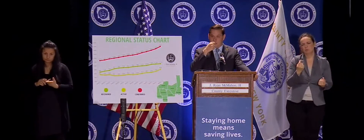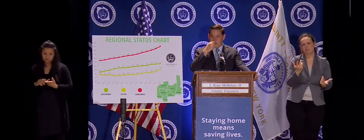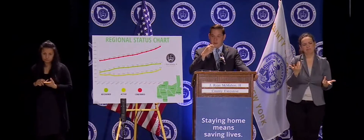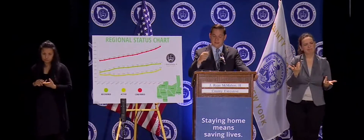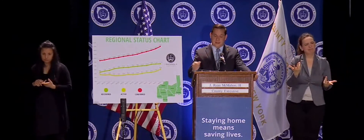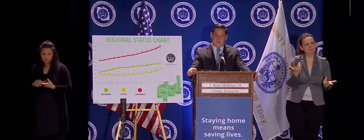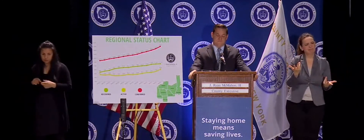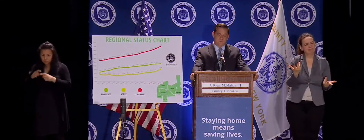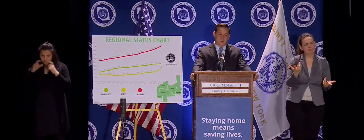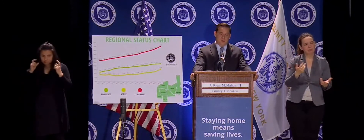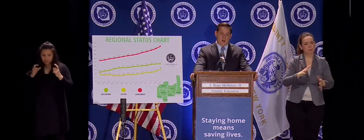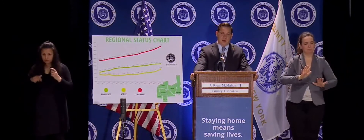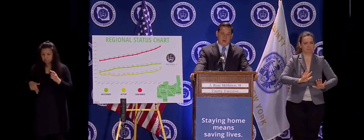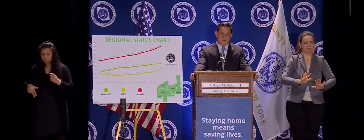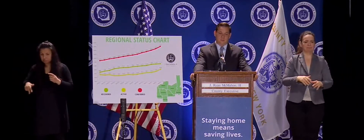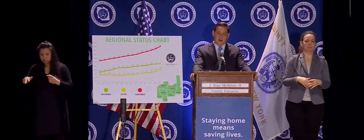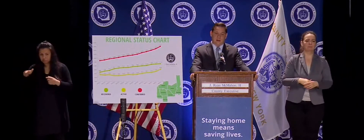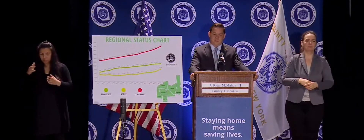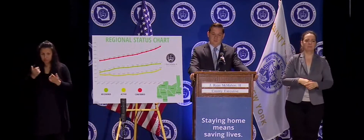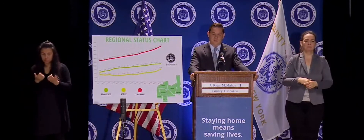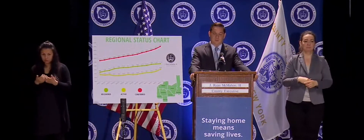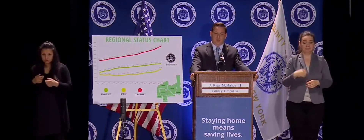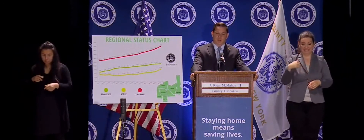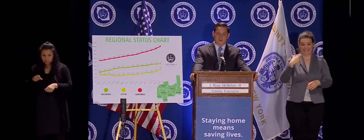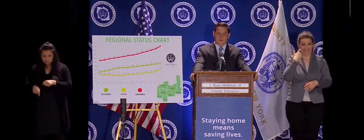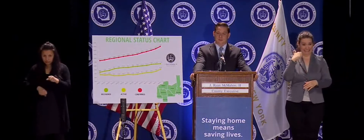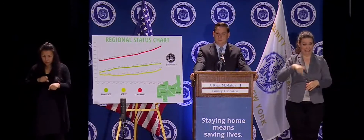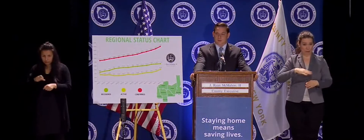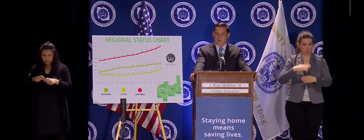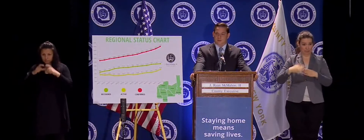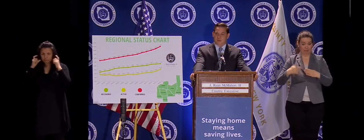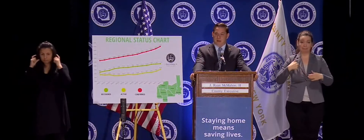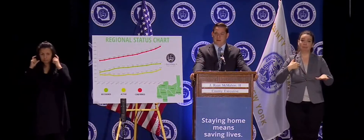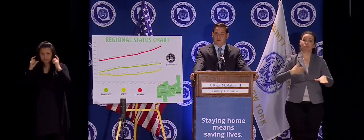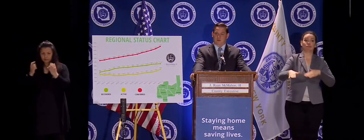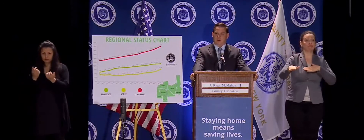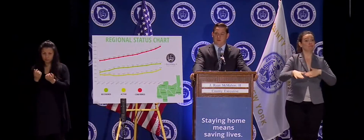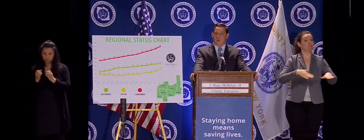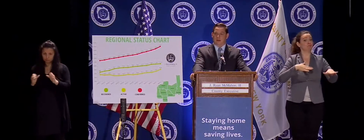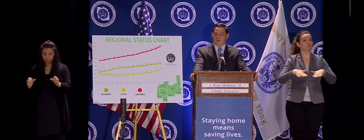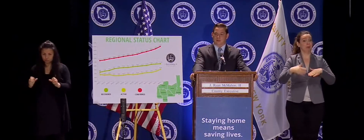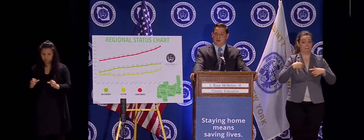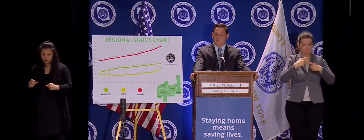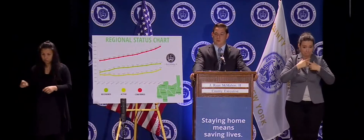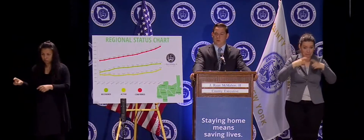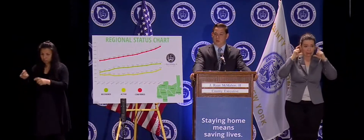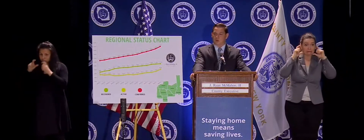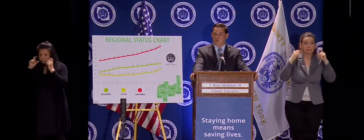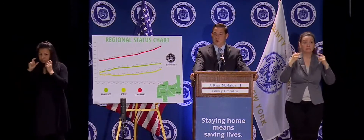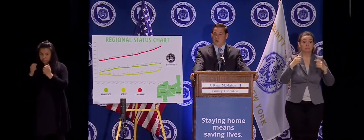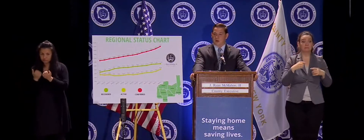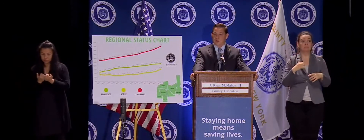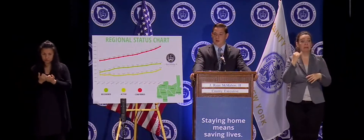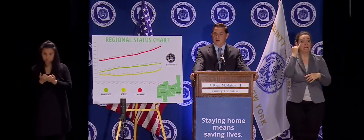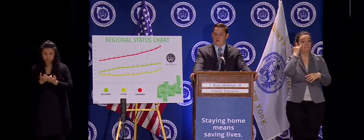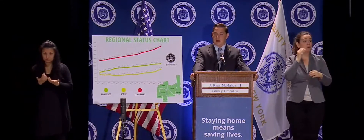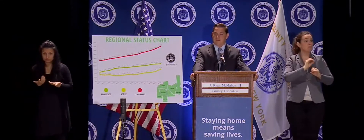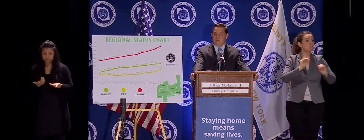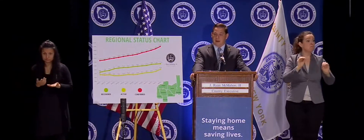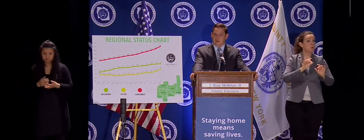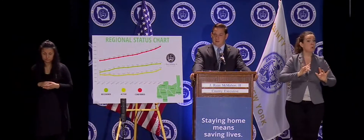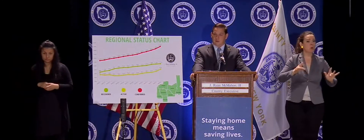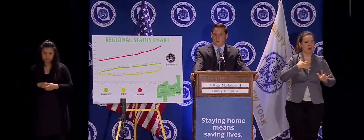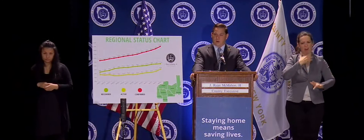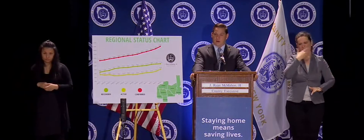I would put my mask on out of courtesy and respect for everybody else there. Nobody knows where